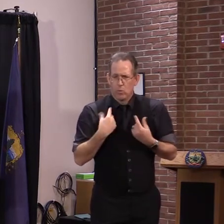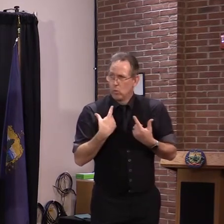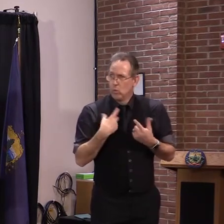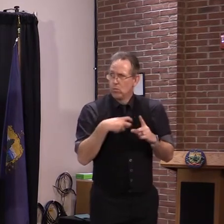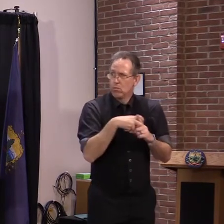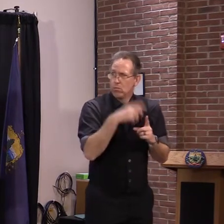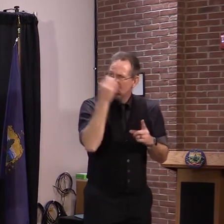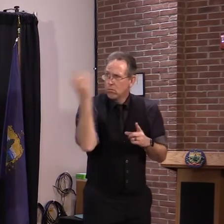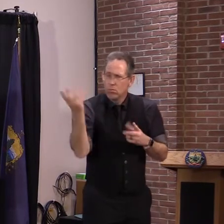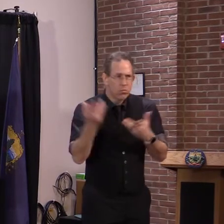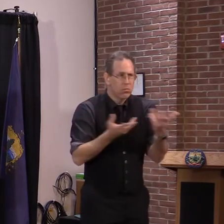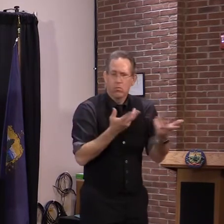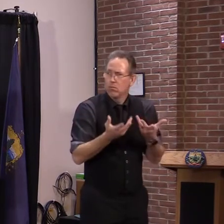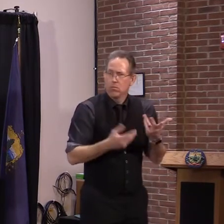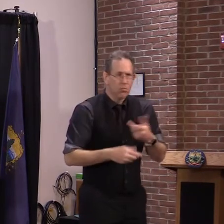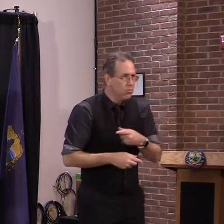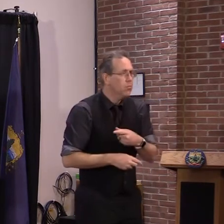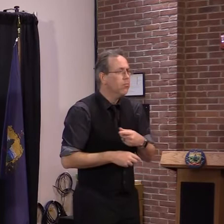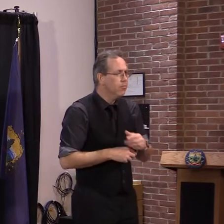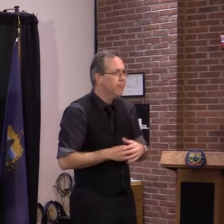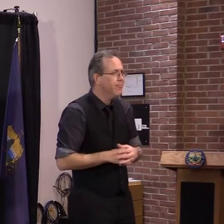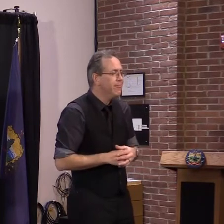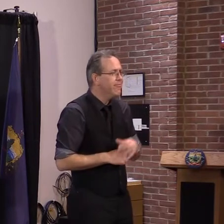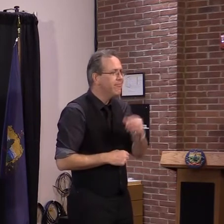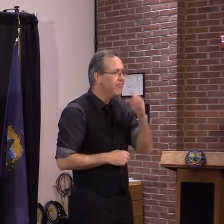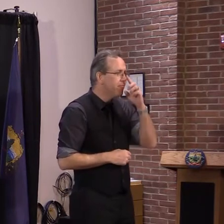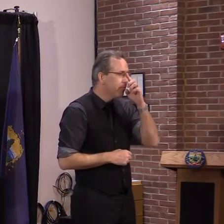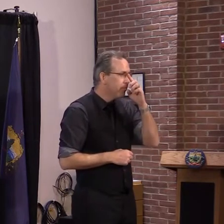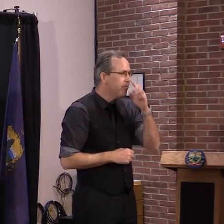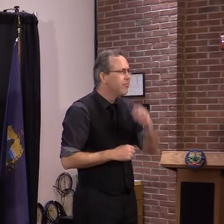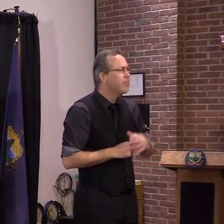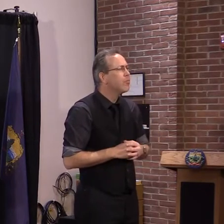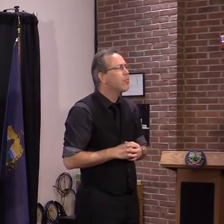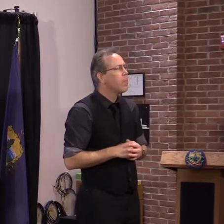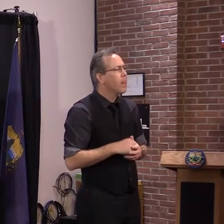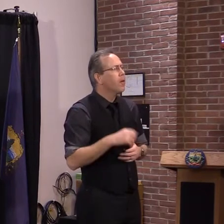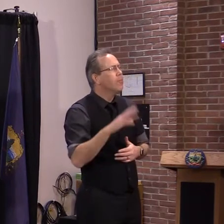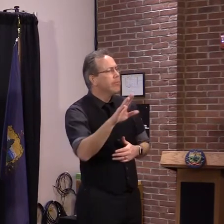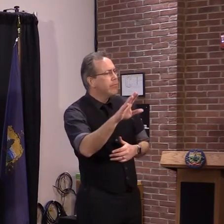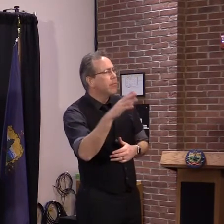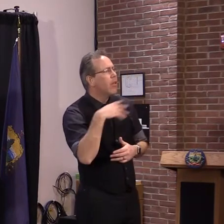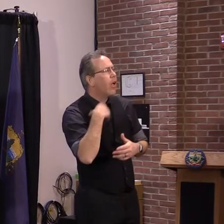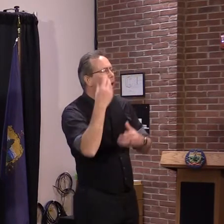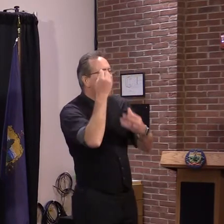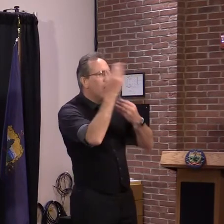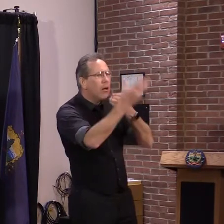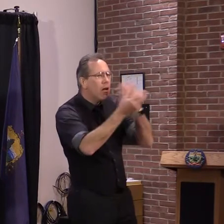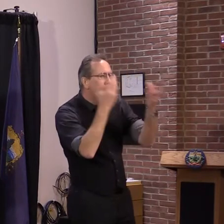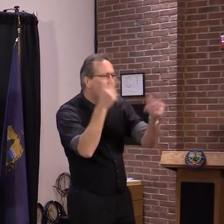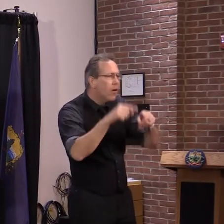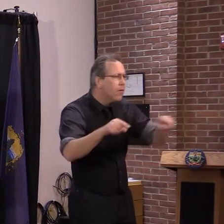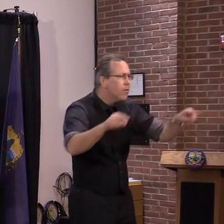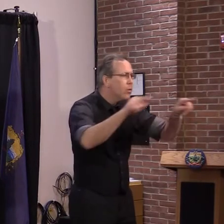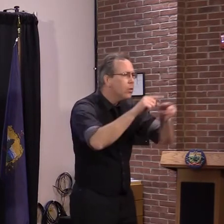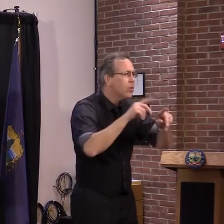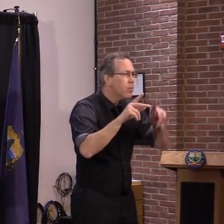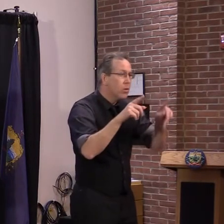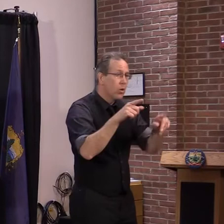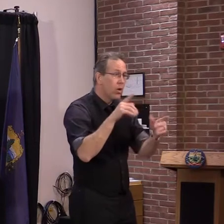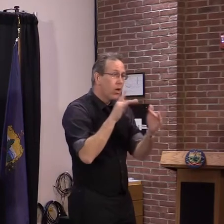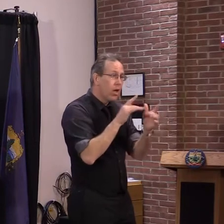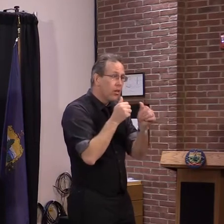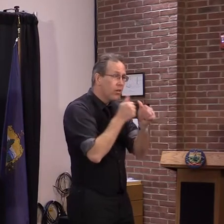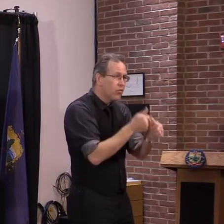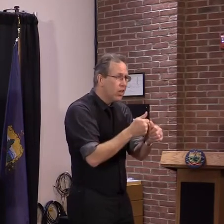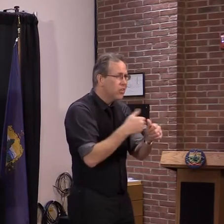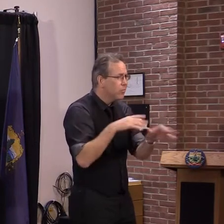Yeah, thank you for that question. So we've actually been telling Vermonters to think about all the things about contact tracing for a very long time